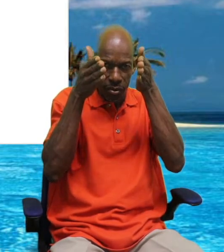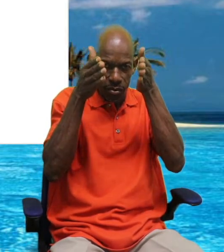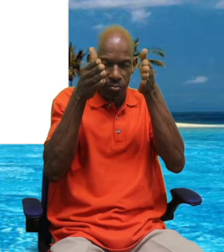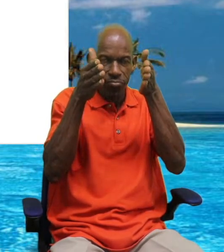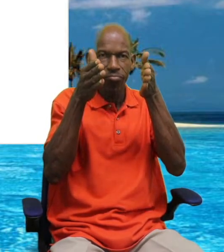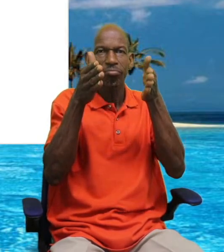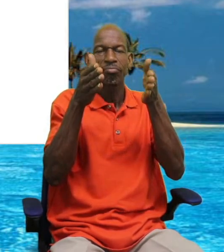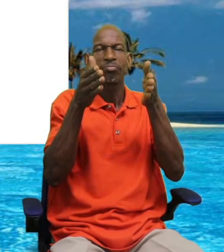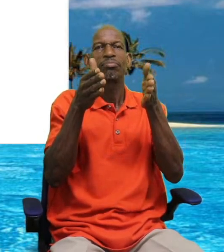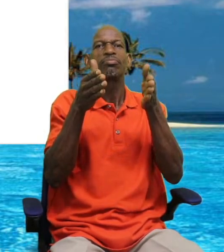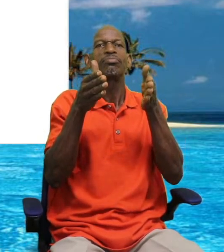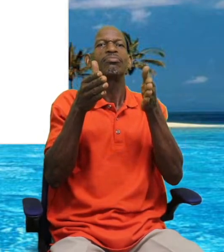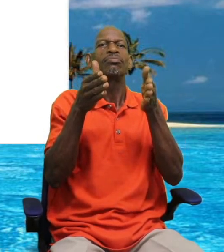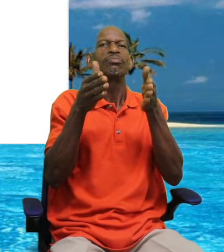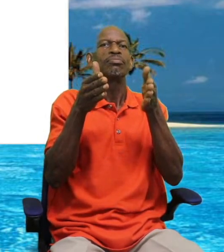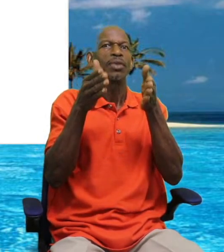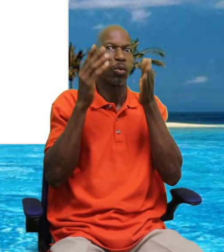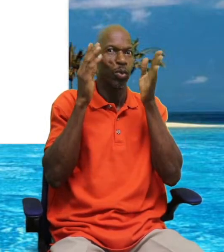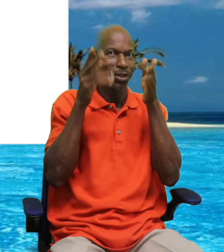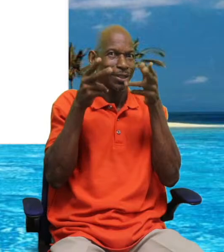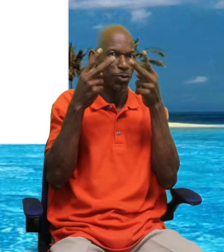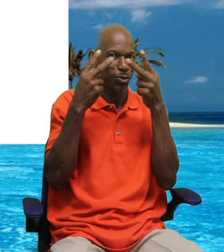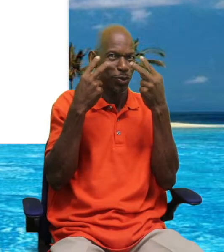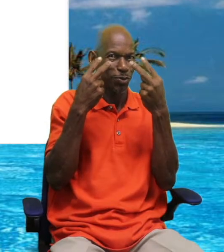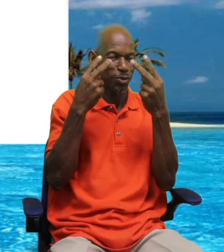identifying the subject of a sentence,